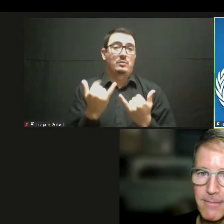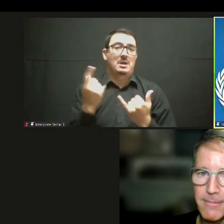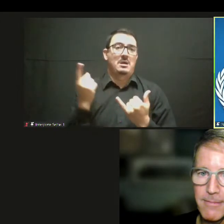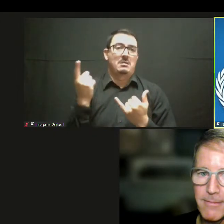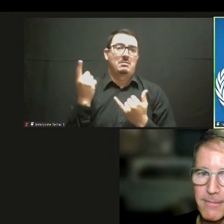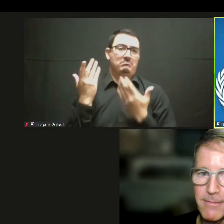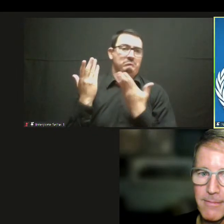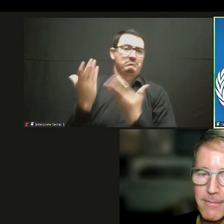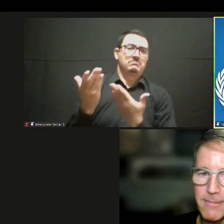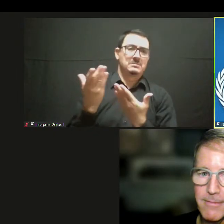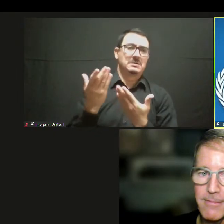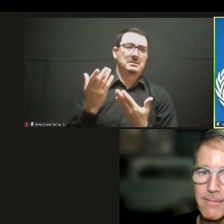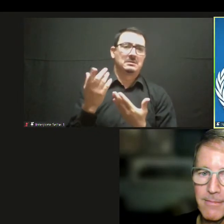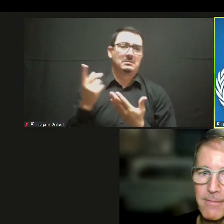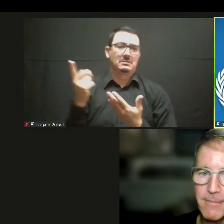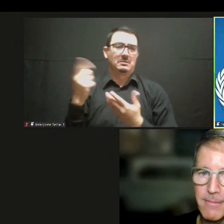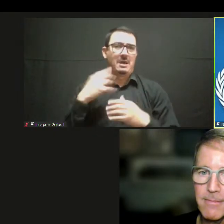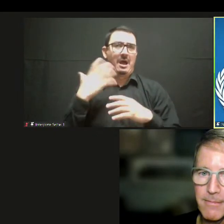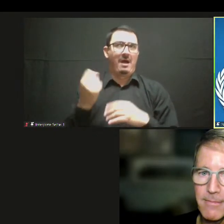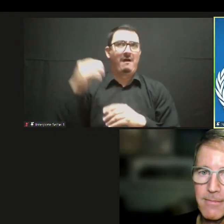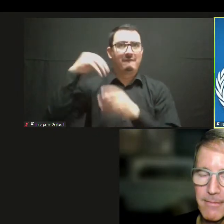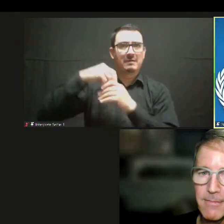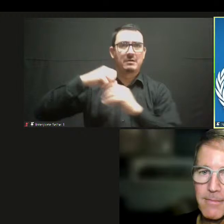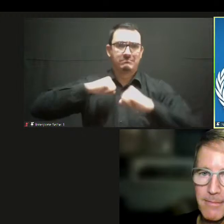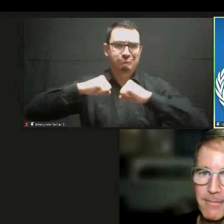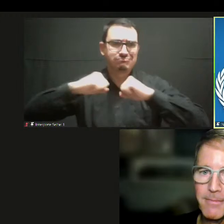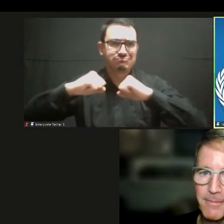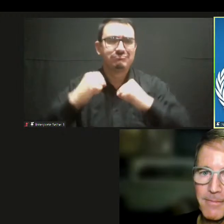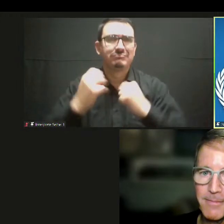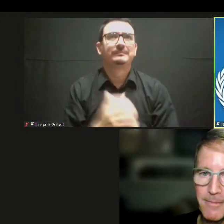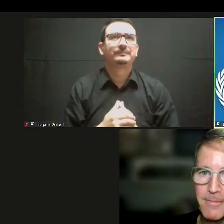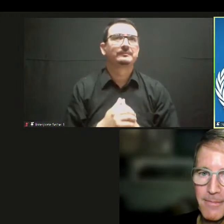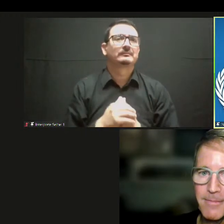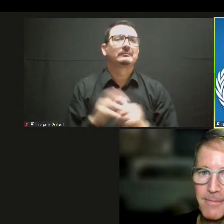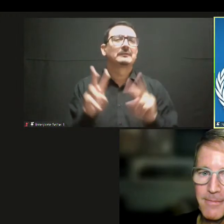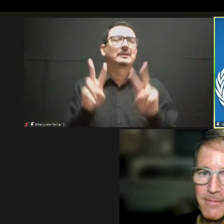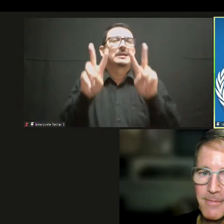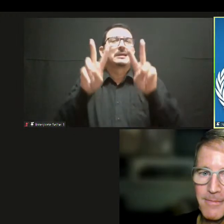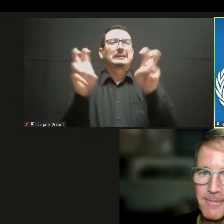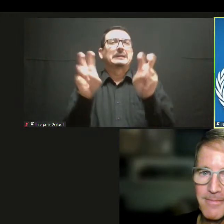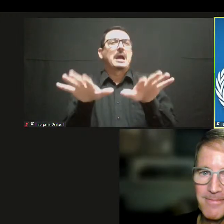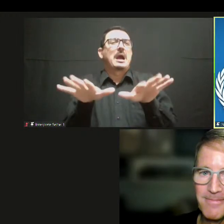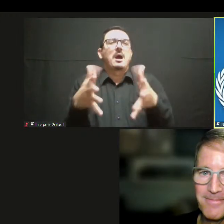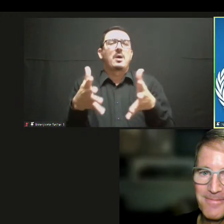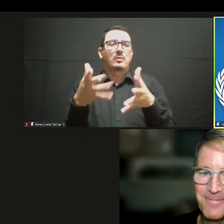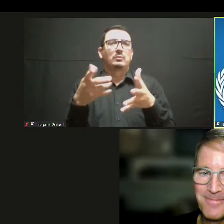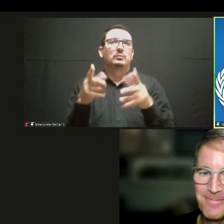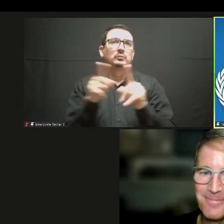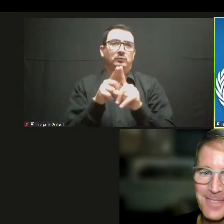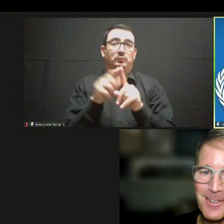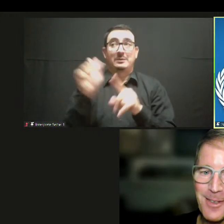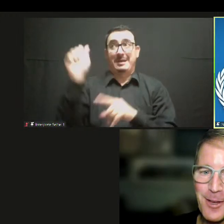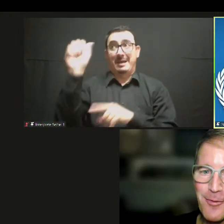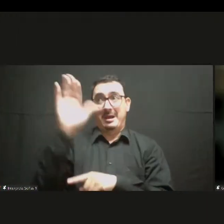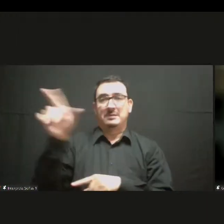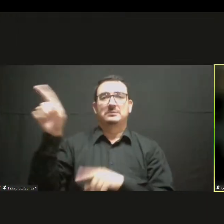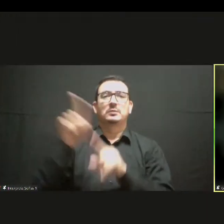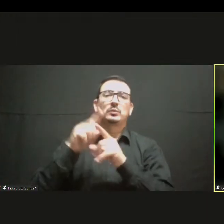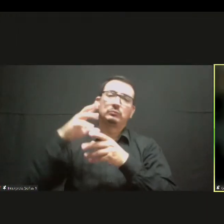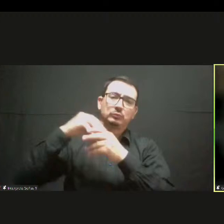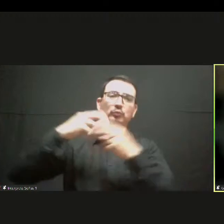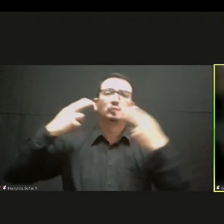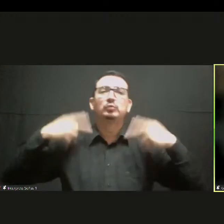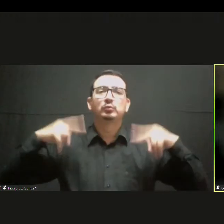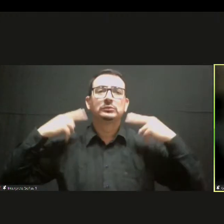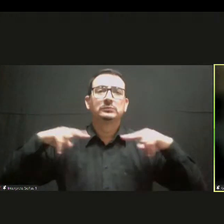Initiative in Asia, which I think is very interesting. So please, Graham, 6-7 minutes, please. Thank you very